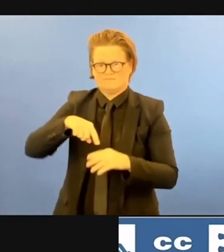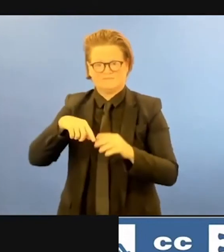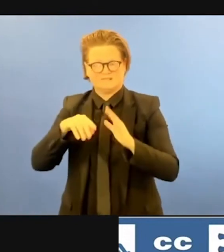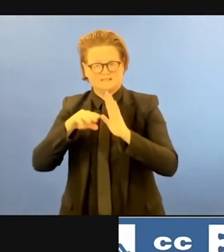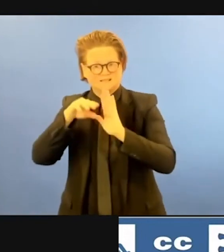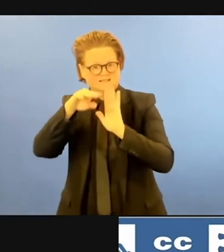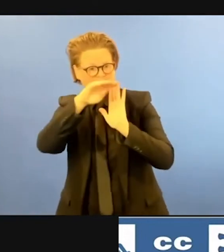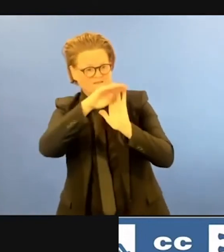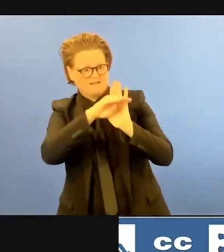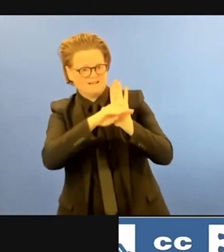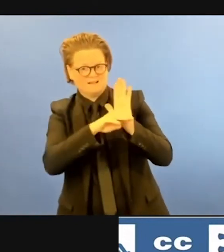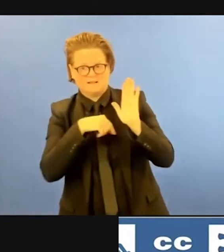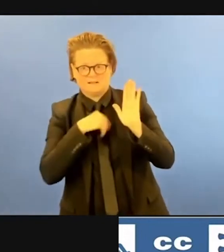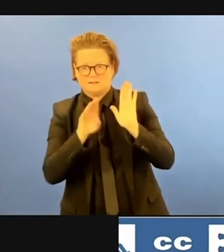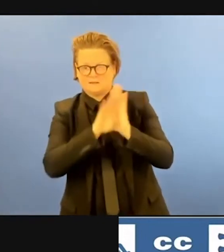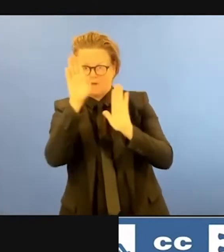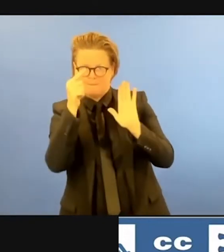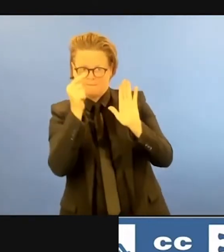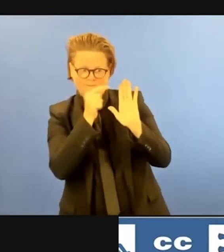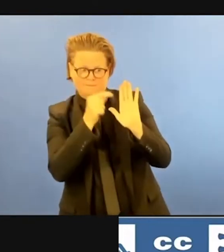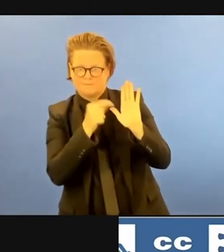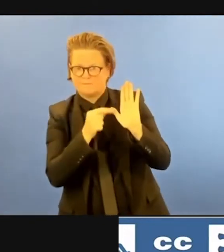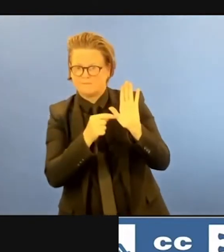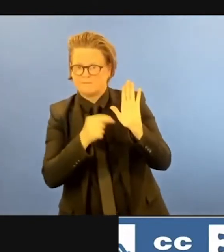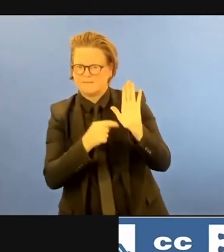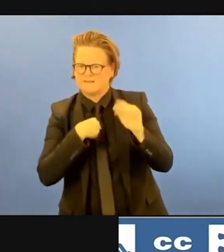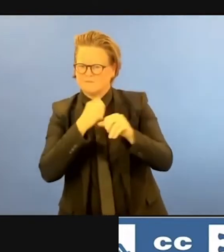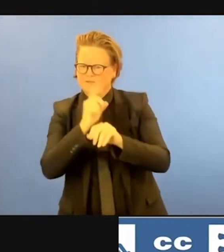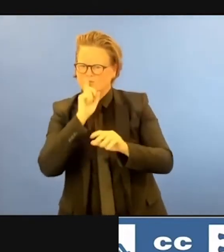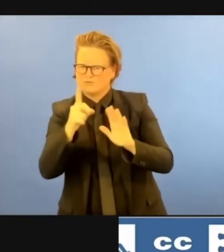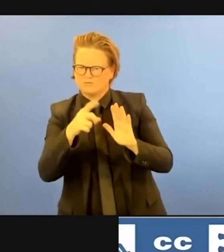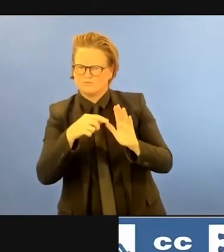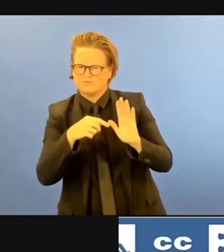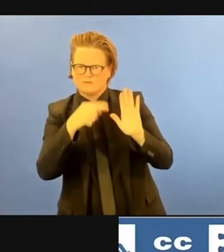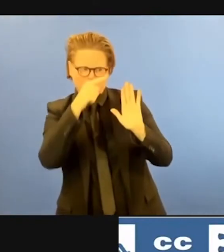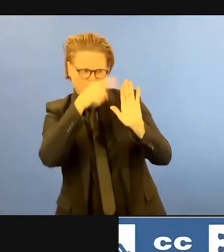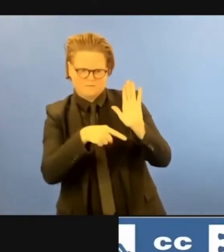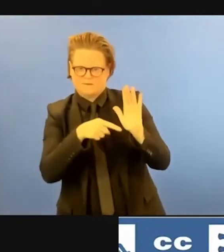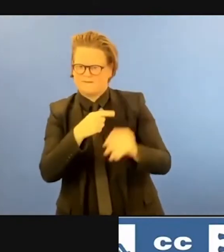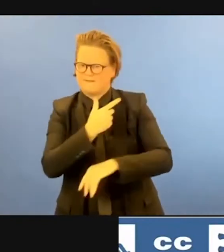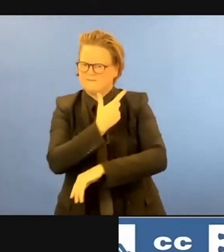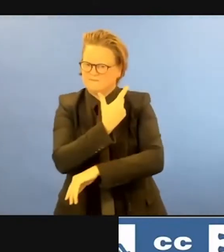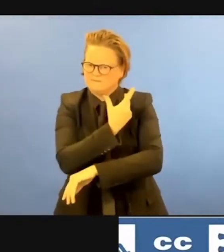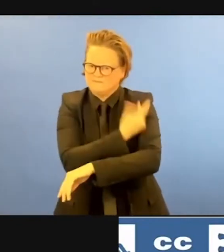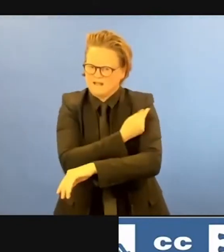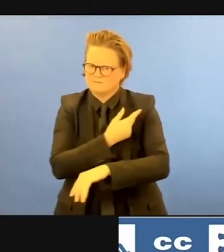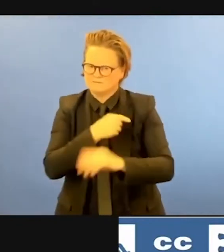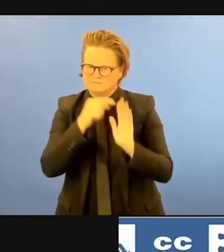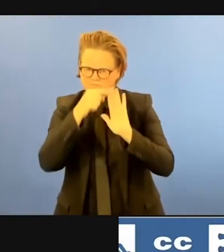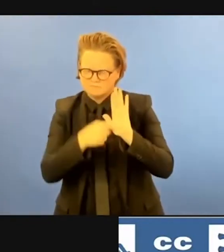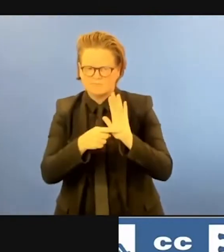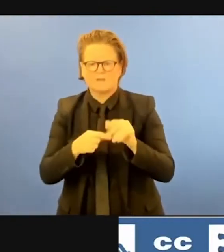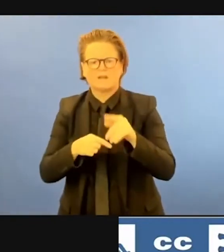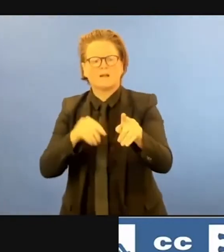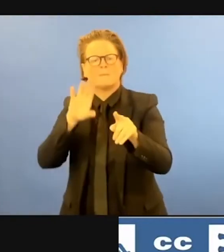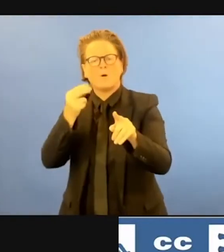see how they can get vaccinated. I would just add to that very quickly that we do anticipate that we will need CBO